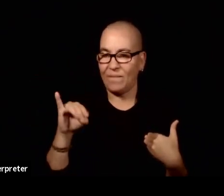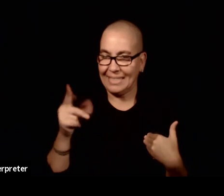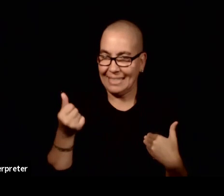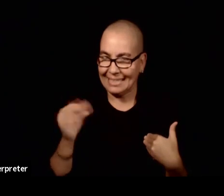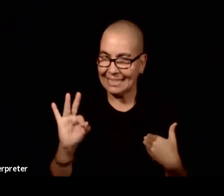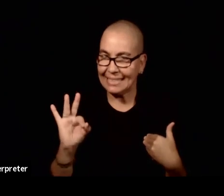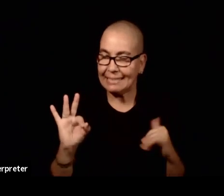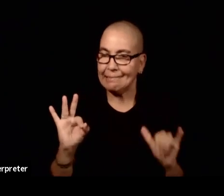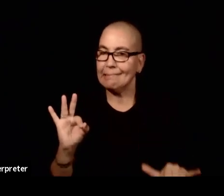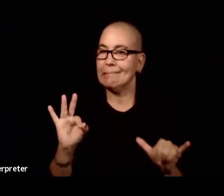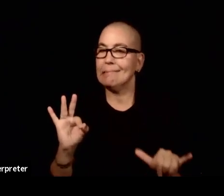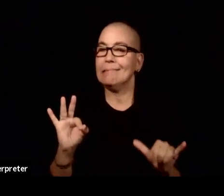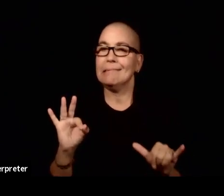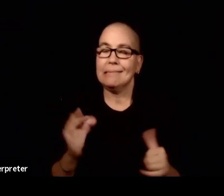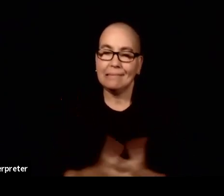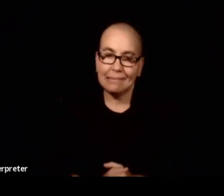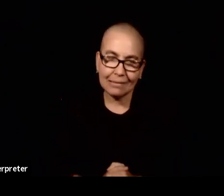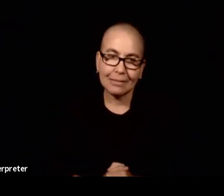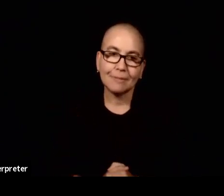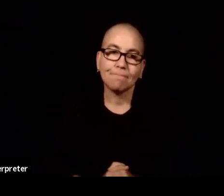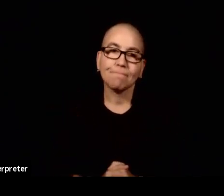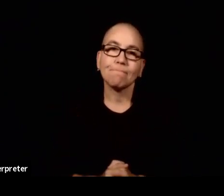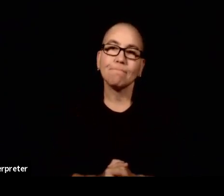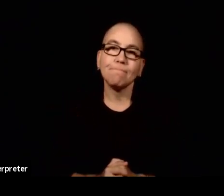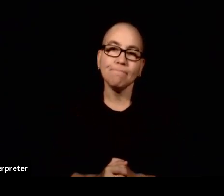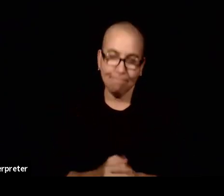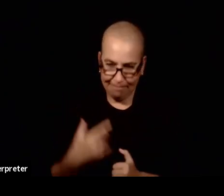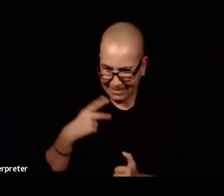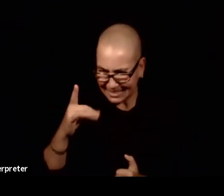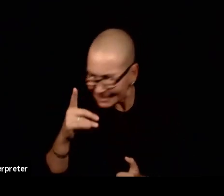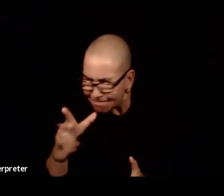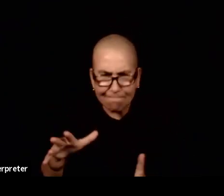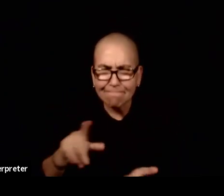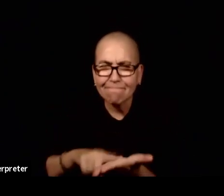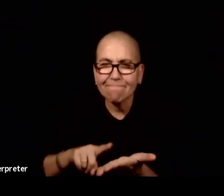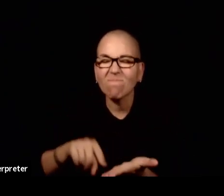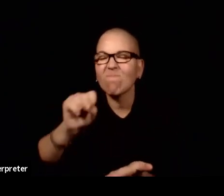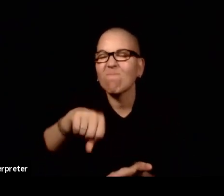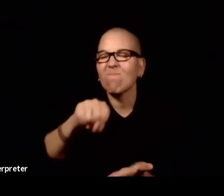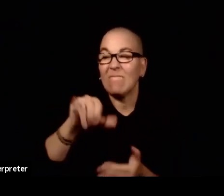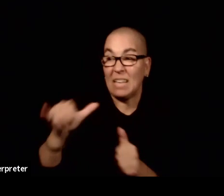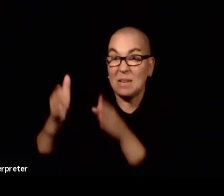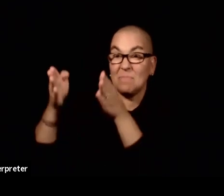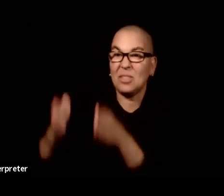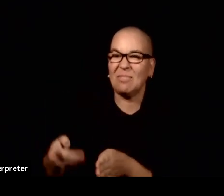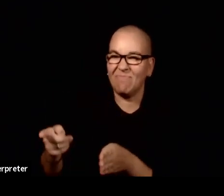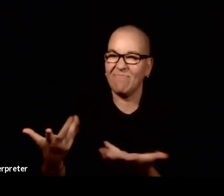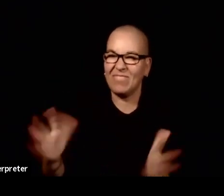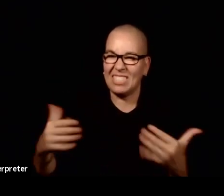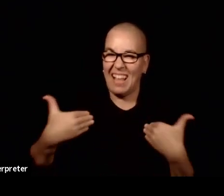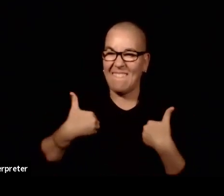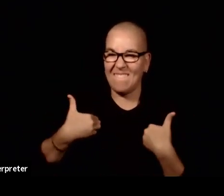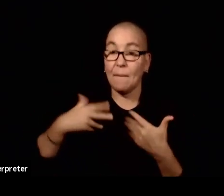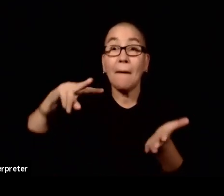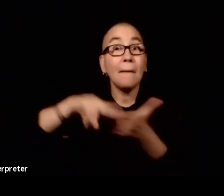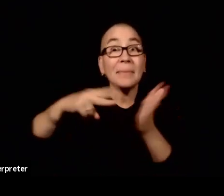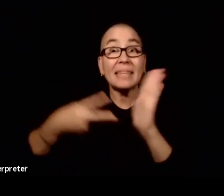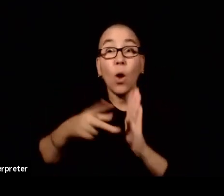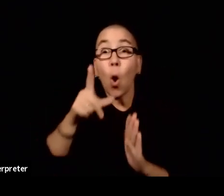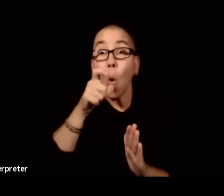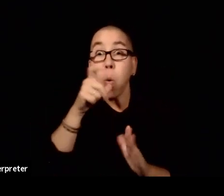through the case investigation that the person was infectious while at the event. So we know that there were many, many people at